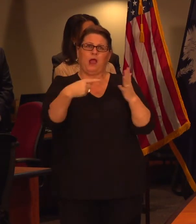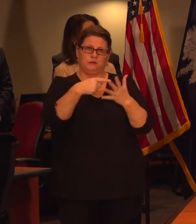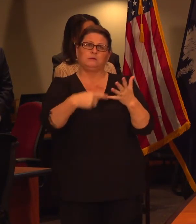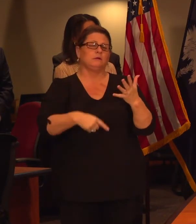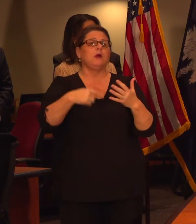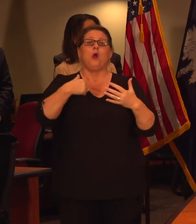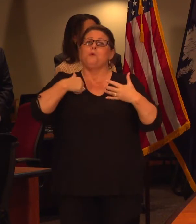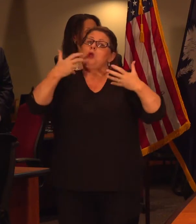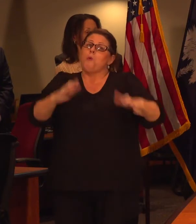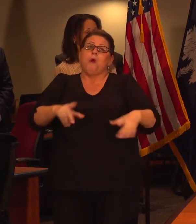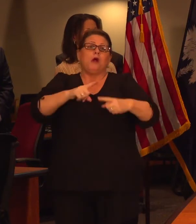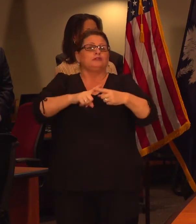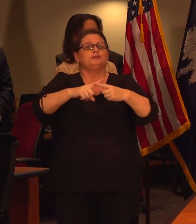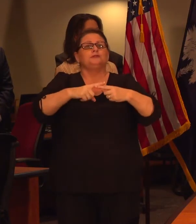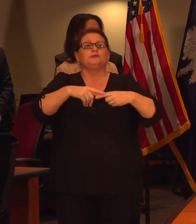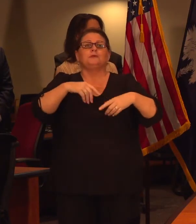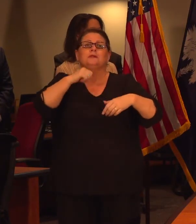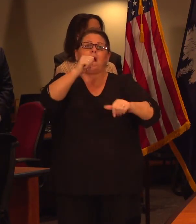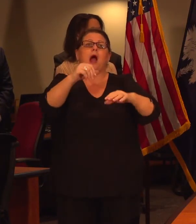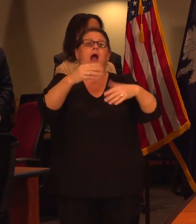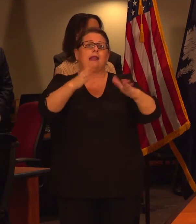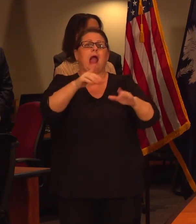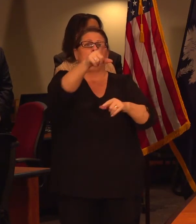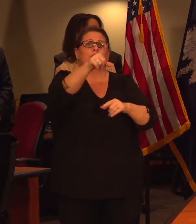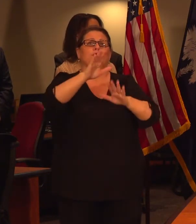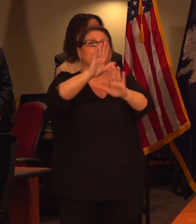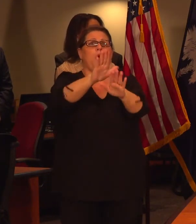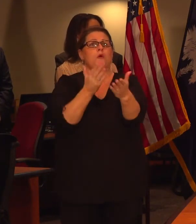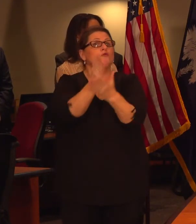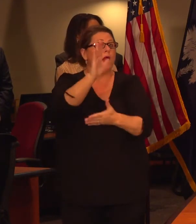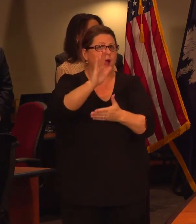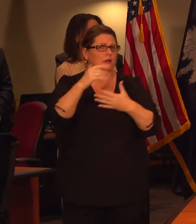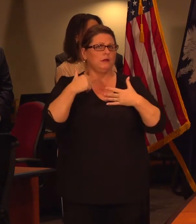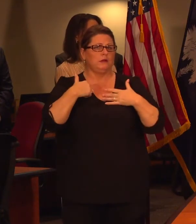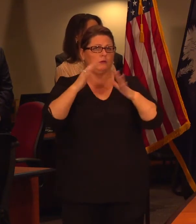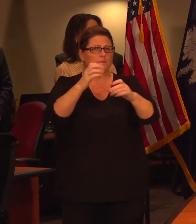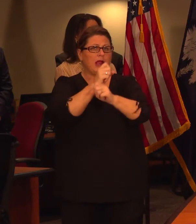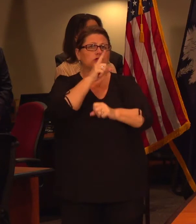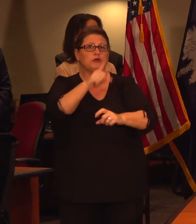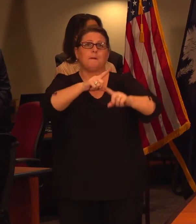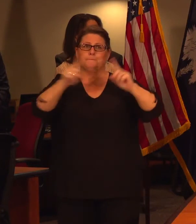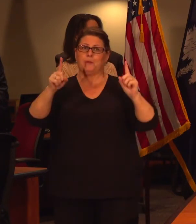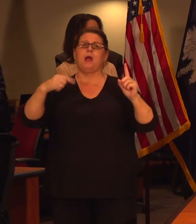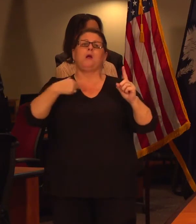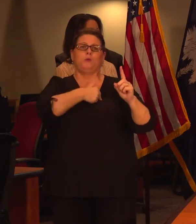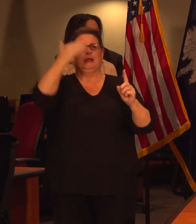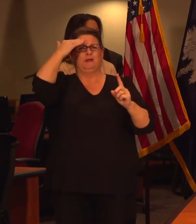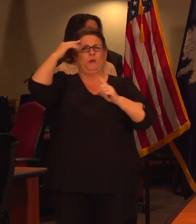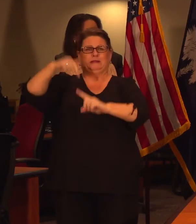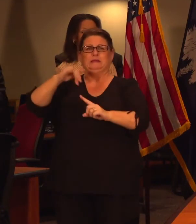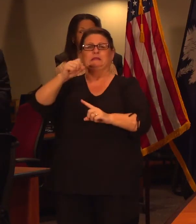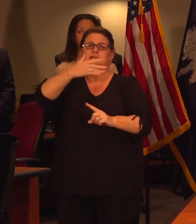the constitutional rights, but we are certainly going to protect the people with the limits of the power and resources that we have.